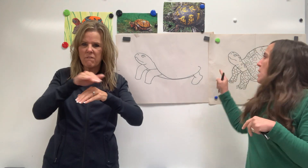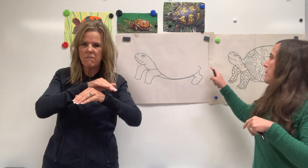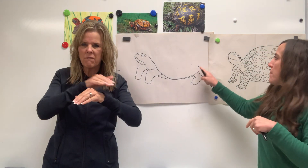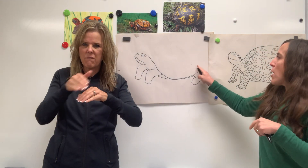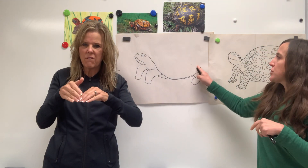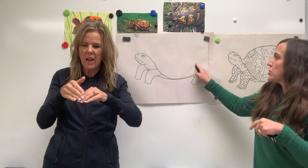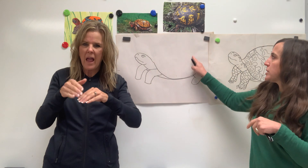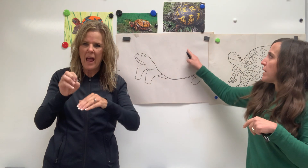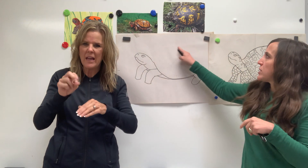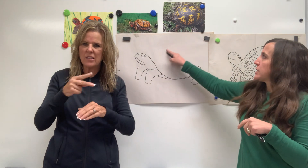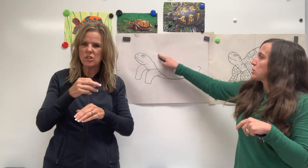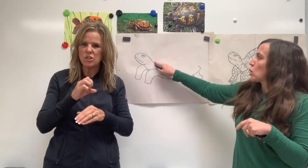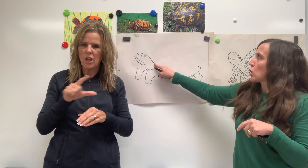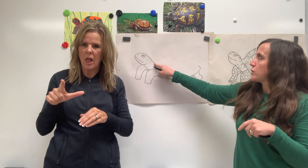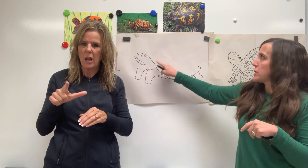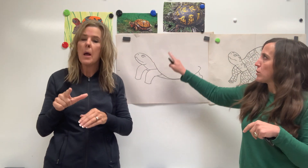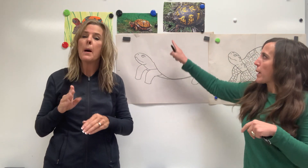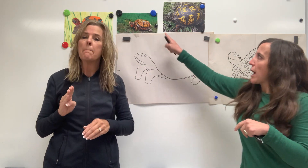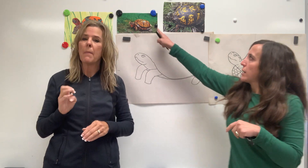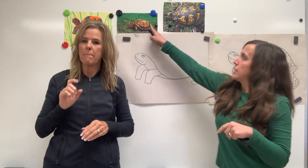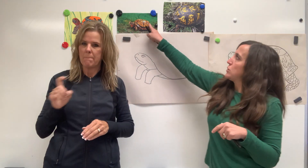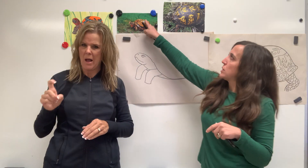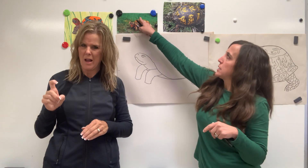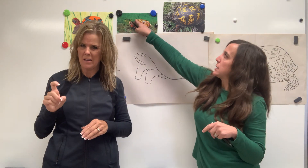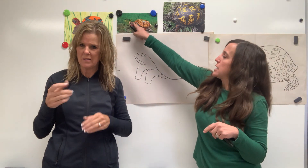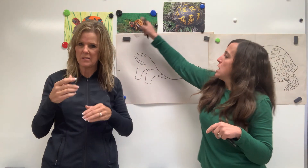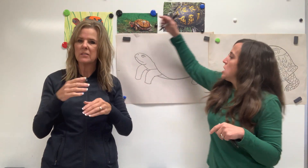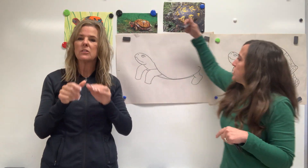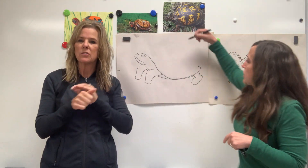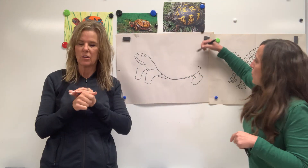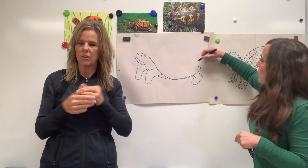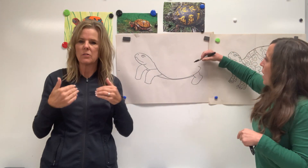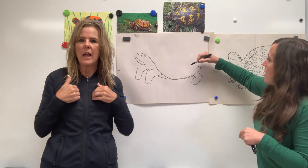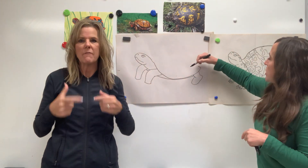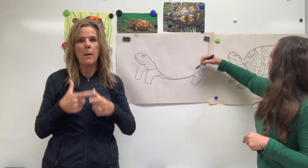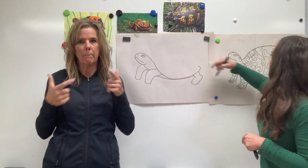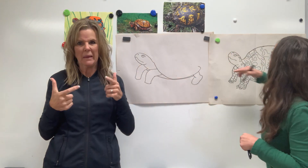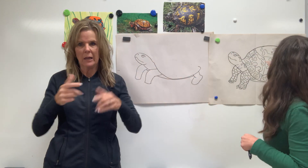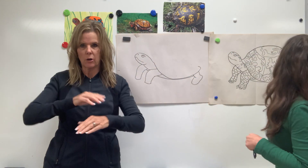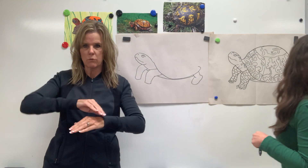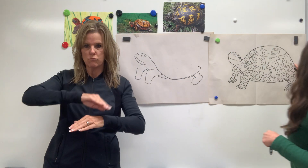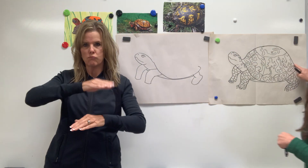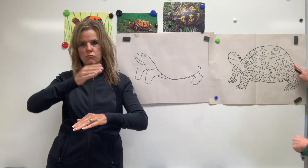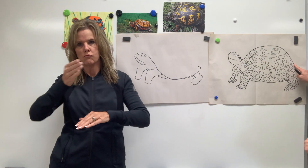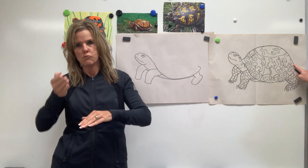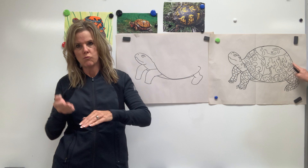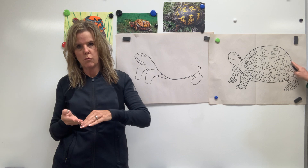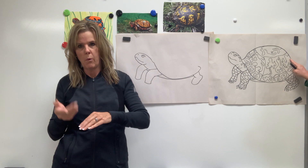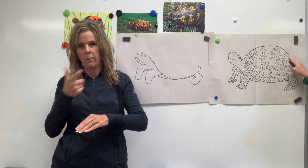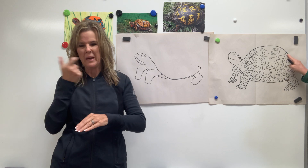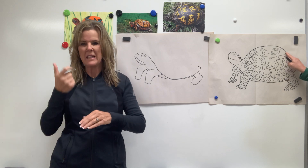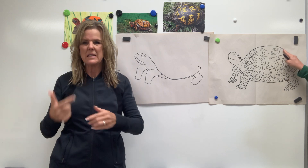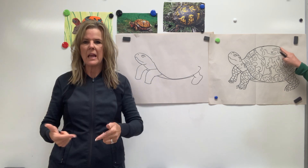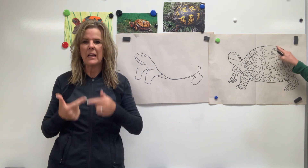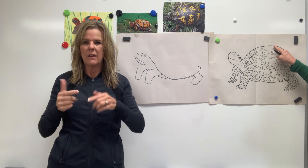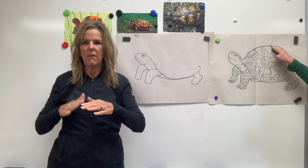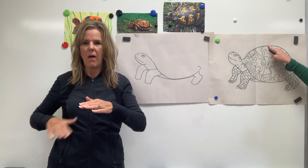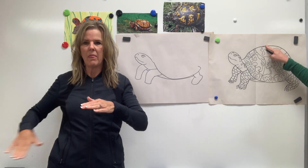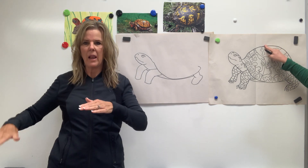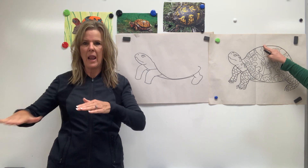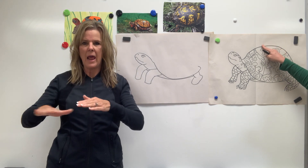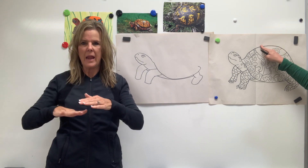back, but box turtles have a nice curve to their back, as you can see. So I'm gonna go ahead and connect this all with a curve